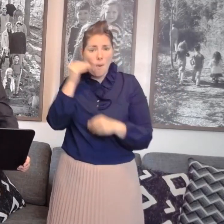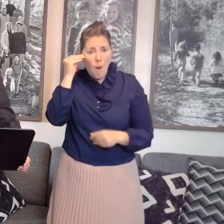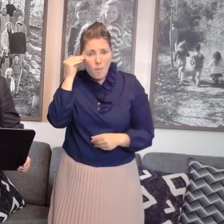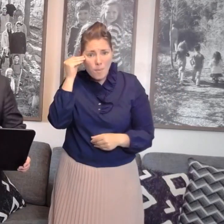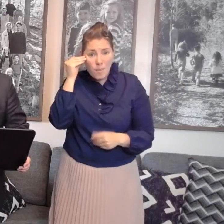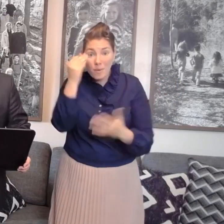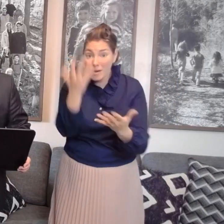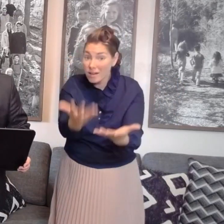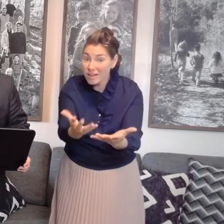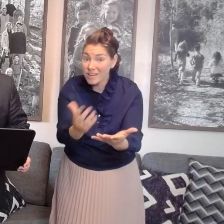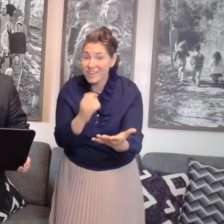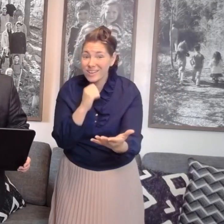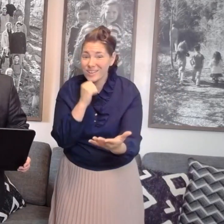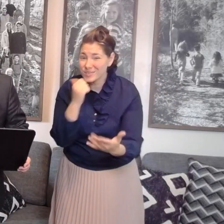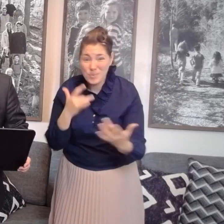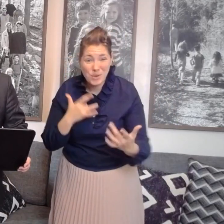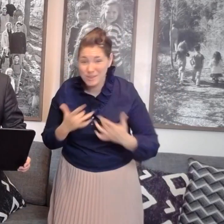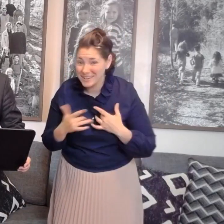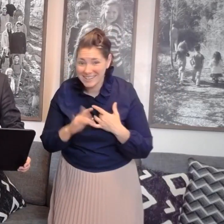Don't worry.